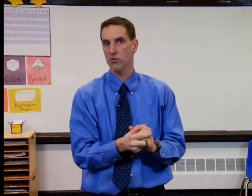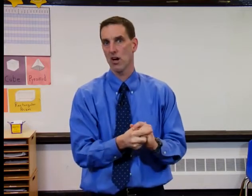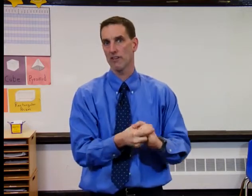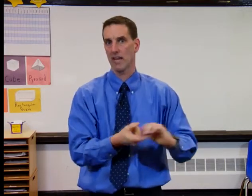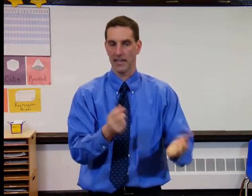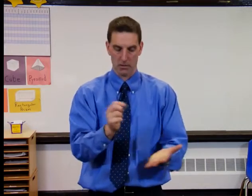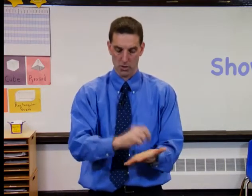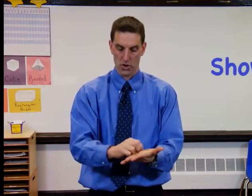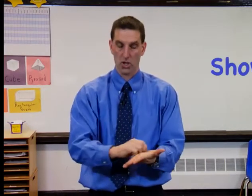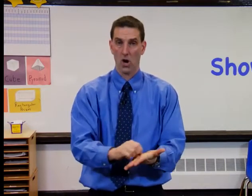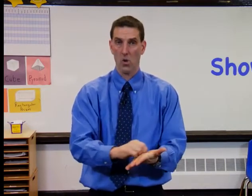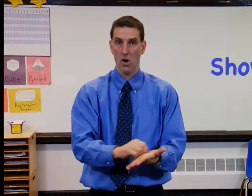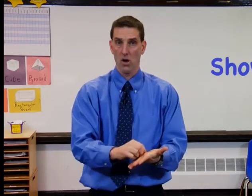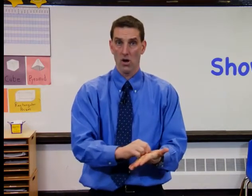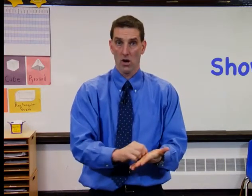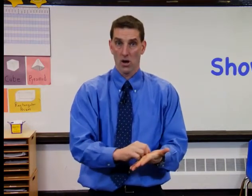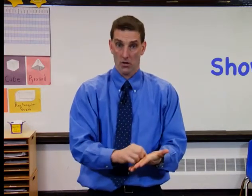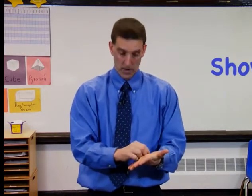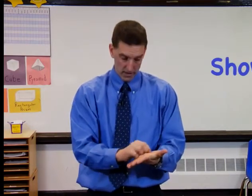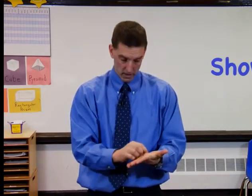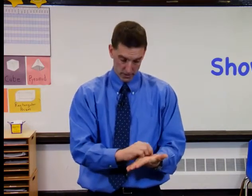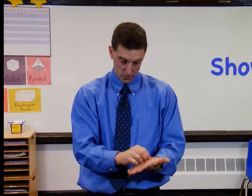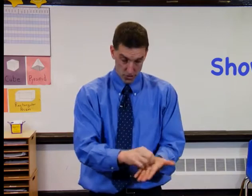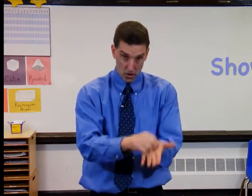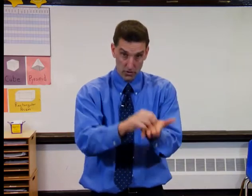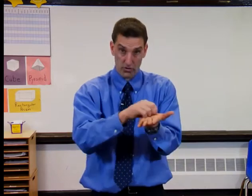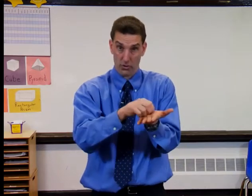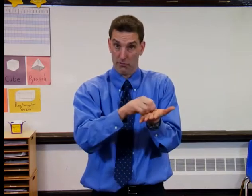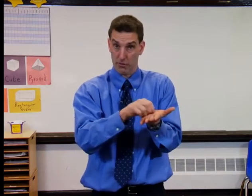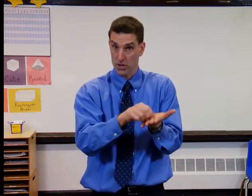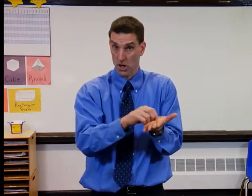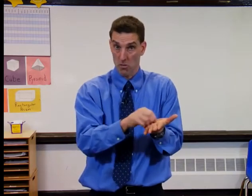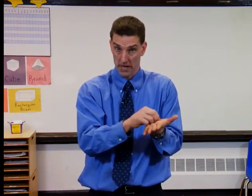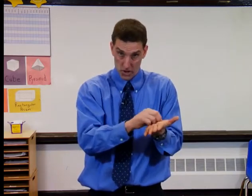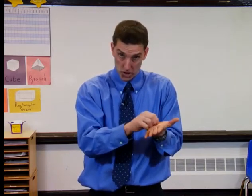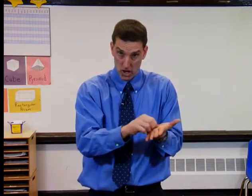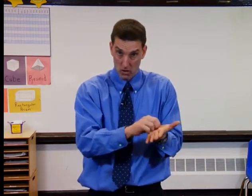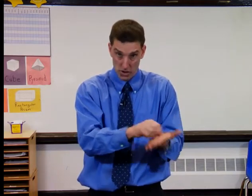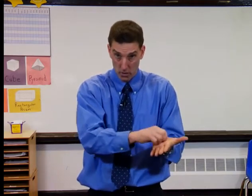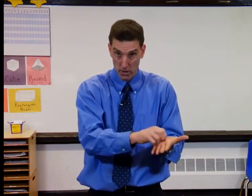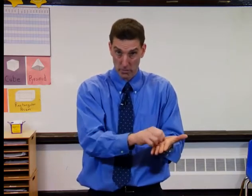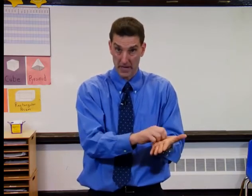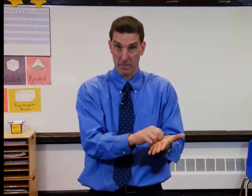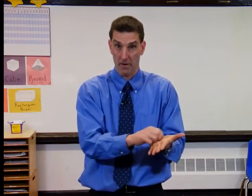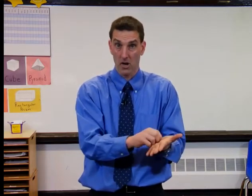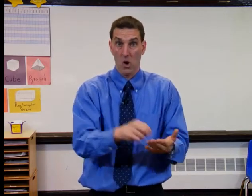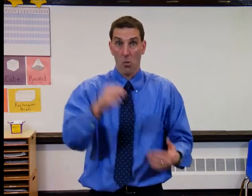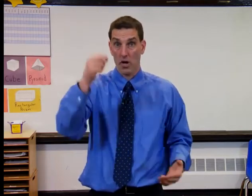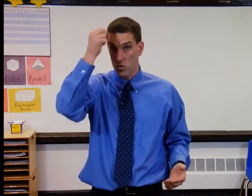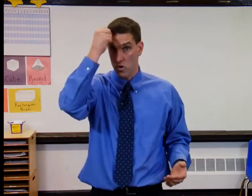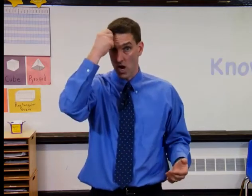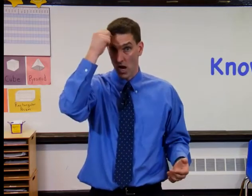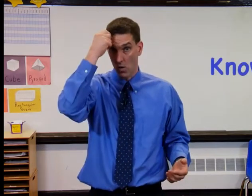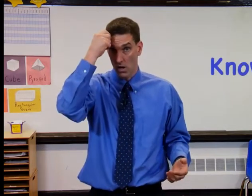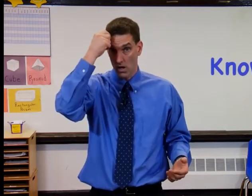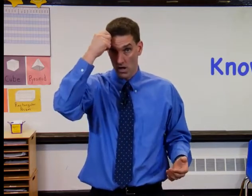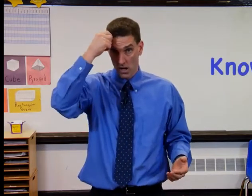solving, I like them to show, right? I like to show. This is a symbol for show me. Show it on paper. What you know, what's